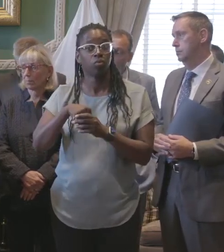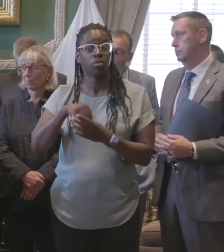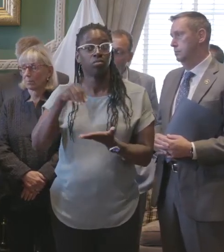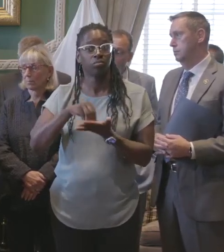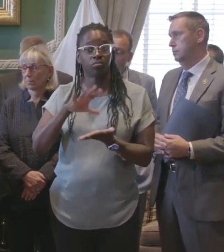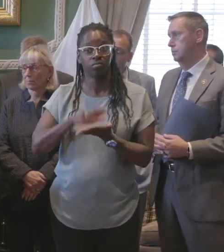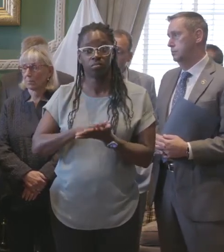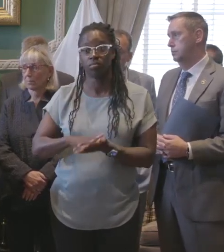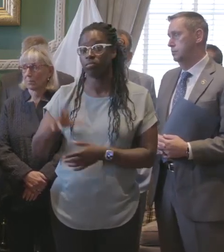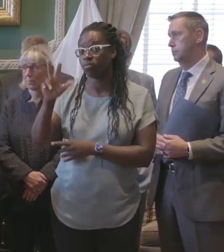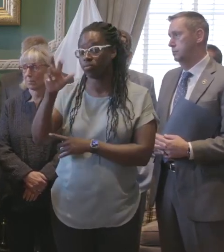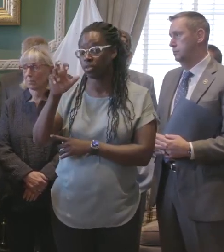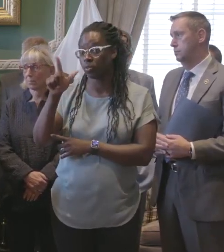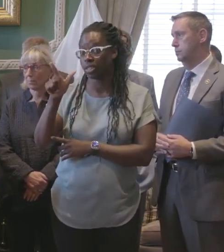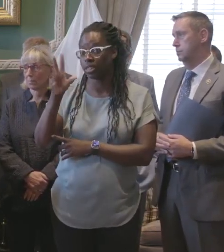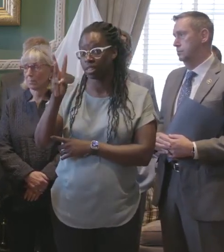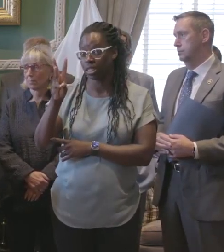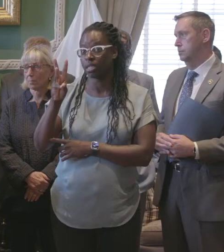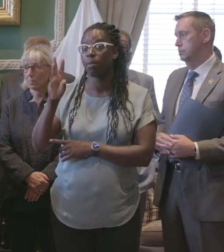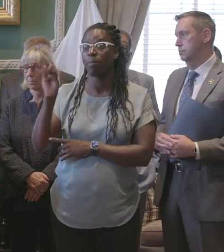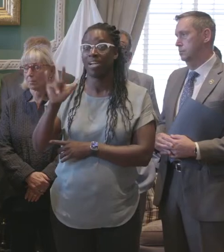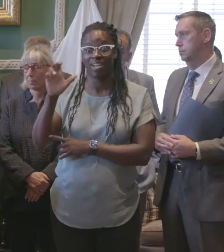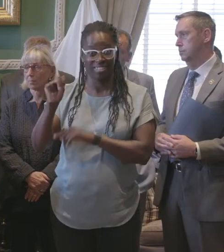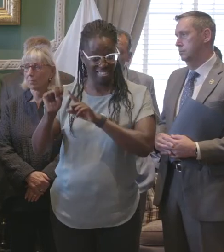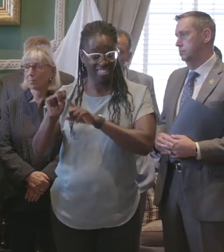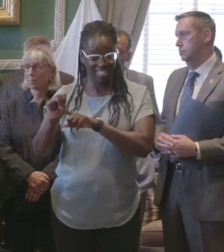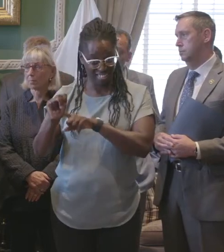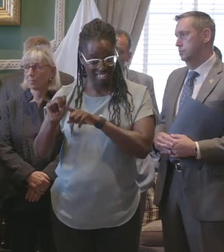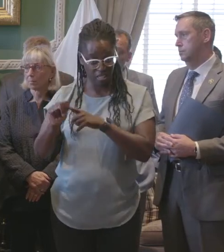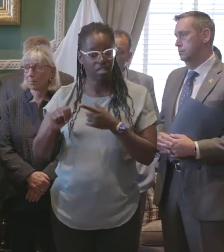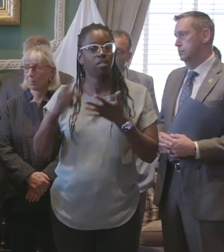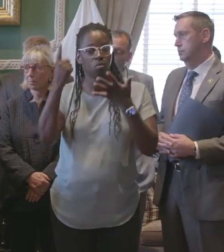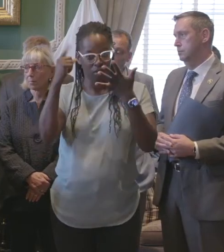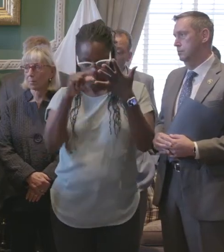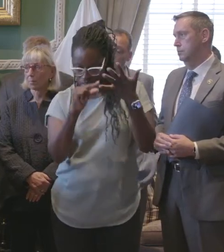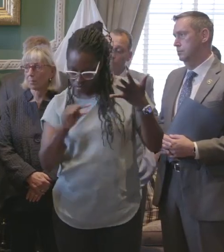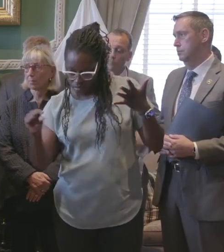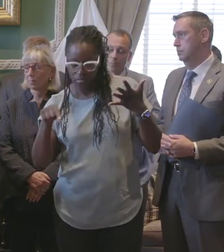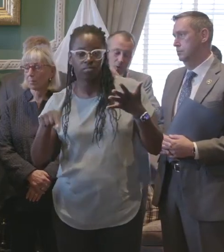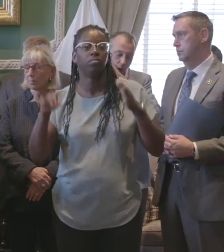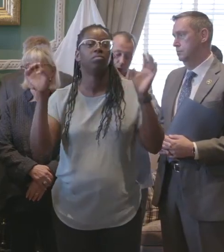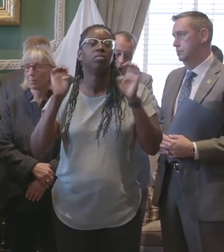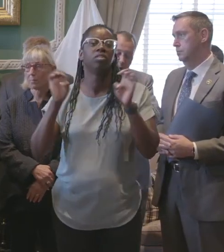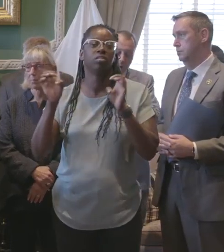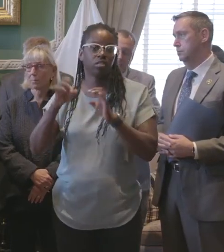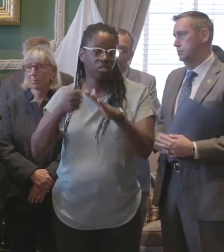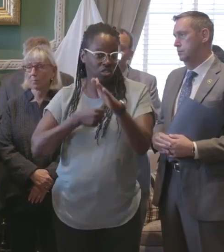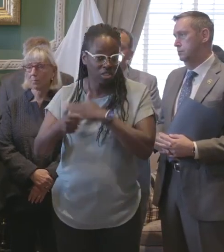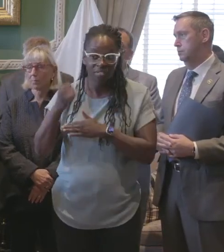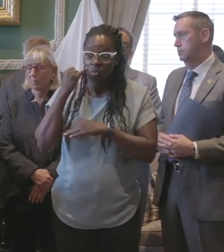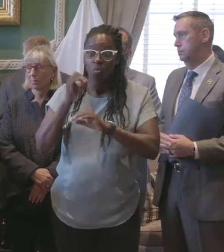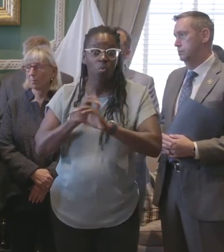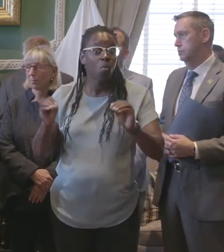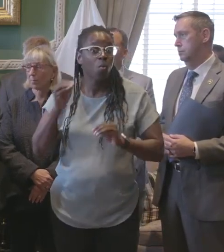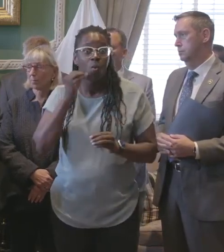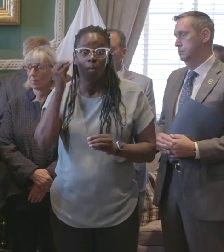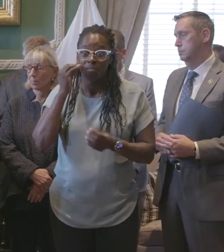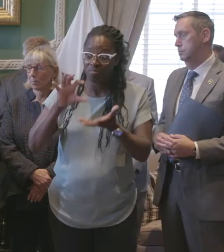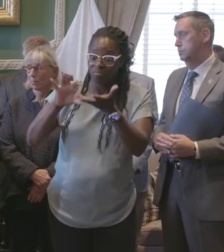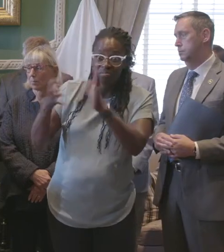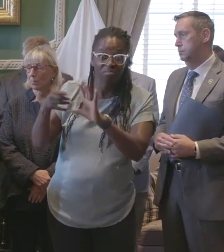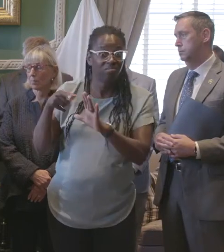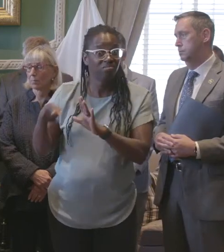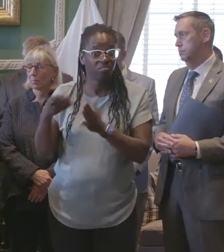for emergency shelter. That is important. It is important that people who are unhoused or who come on hard times, either because of